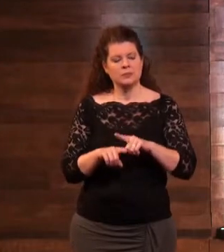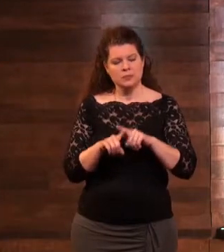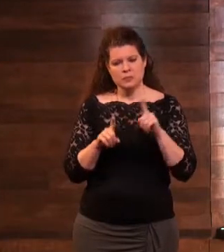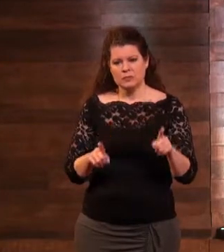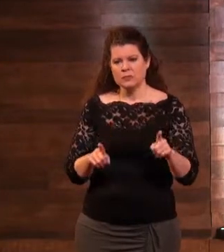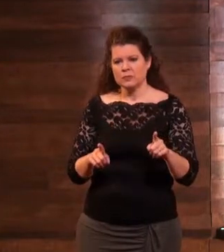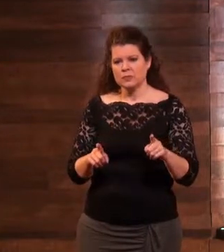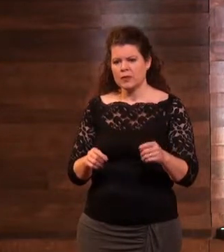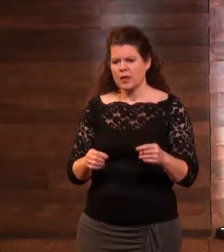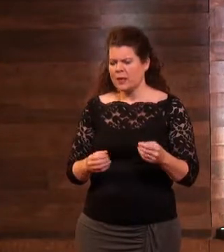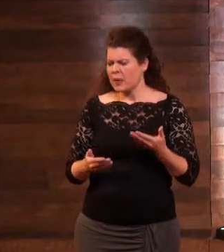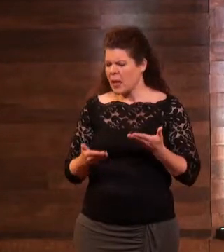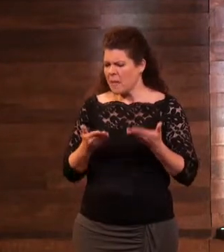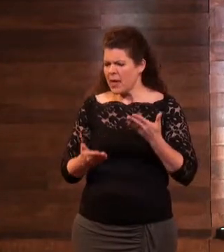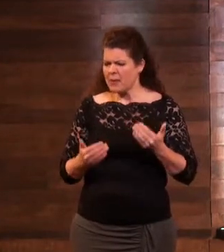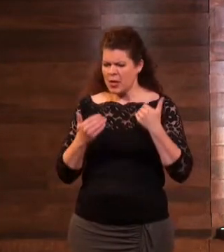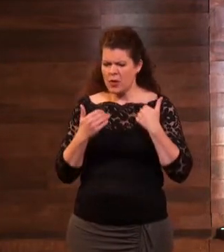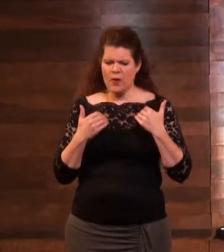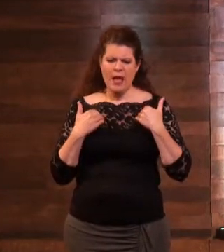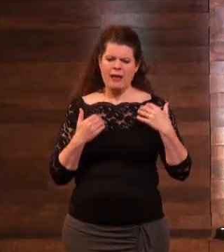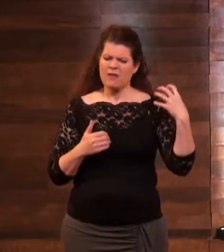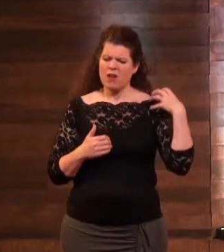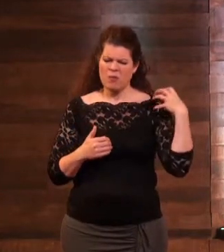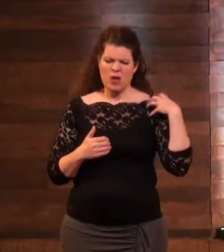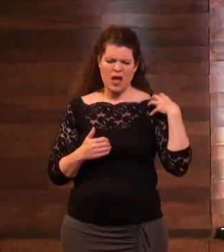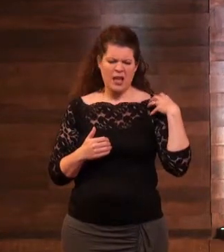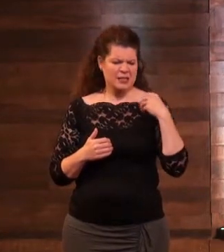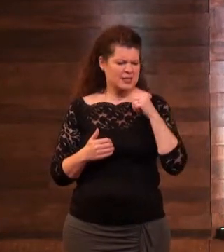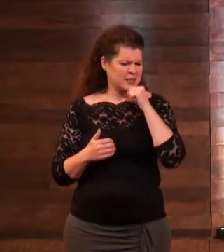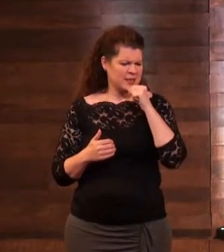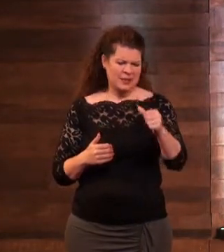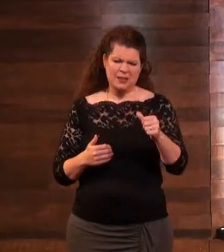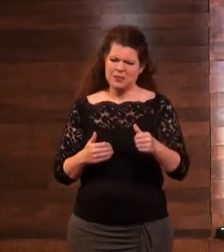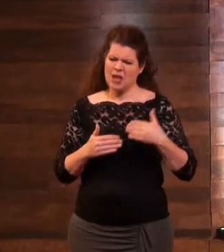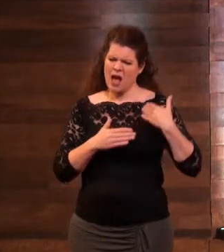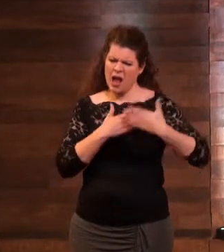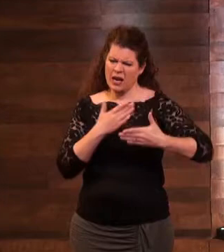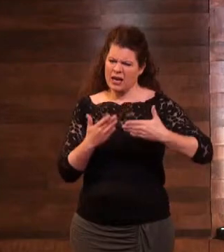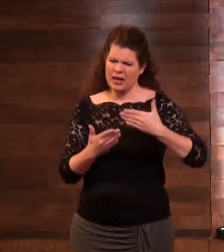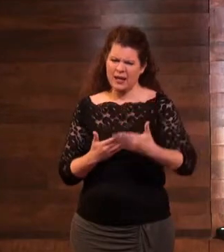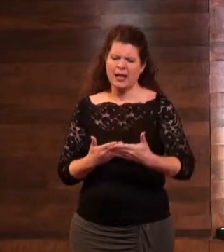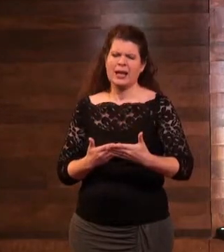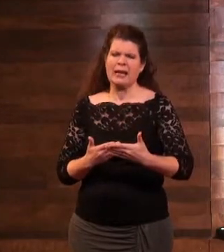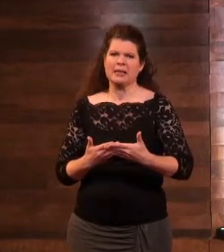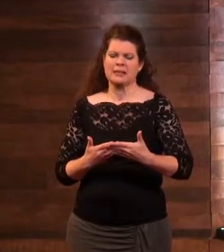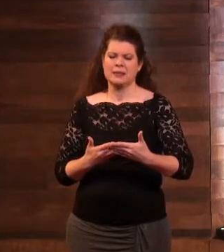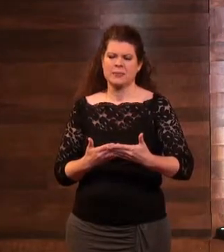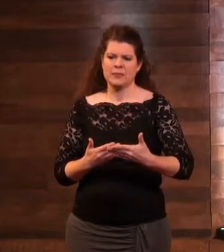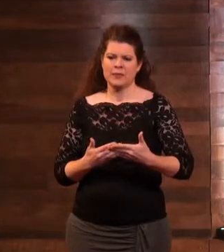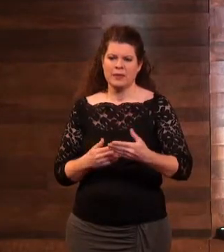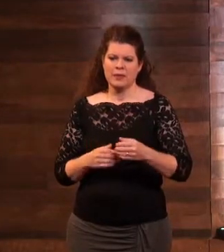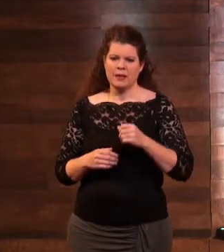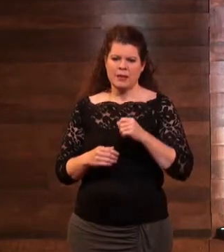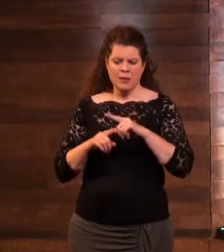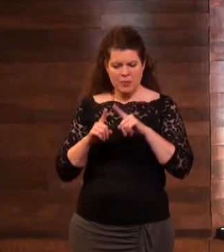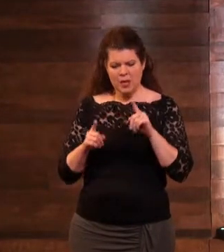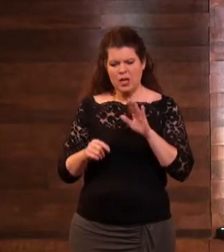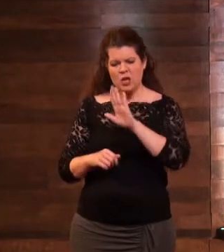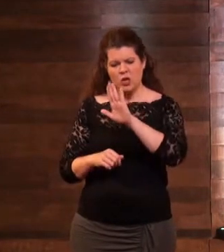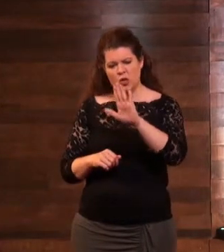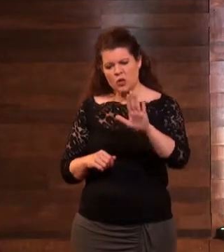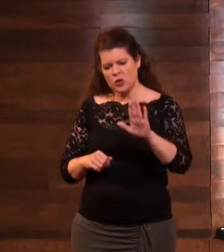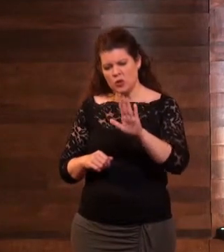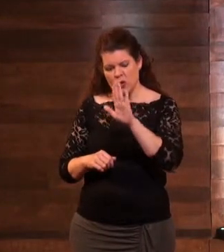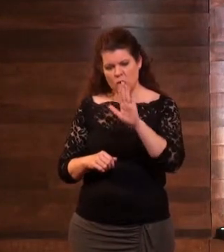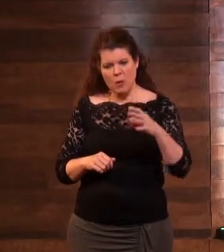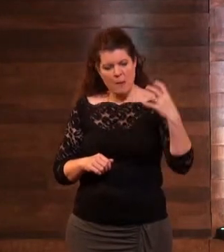for a boss who's not the nicest boss in the world, but it doesn't necessarily require the circumstances changing, your